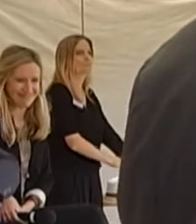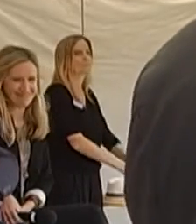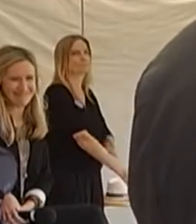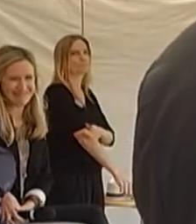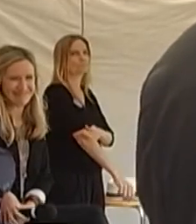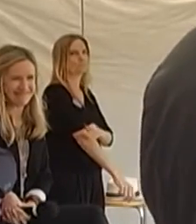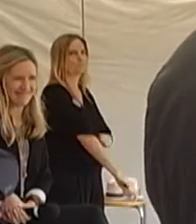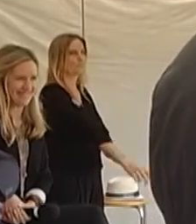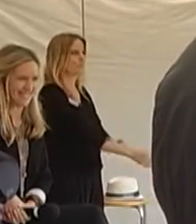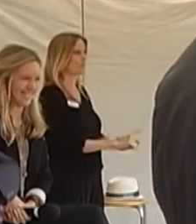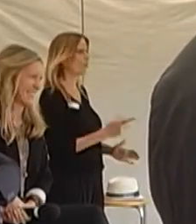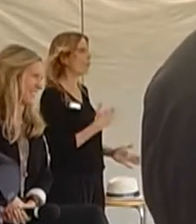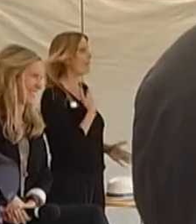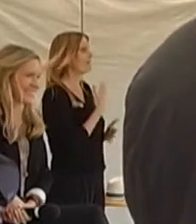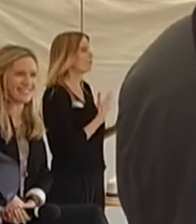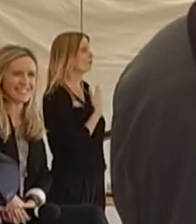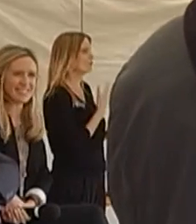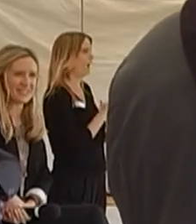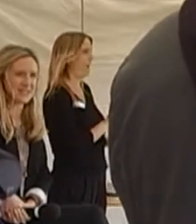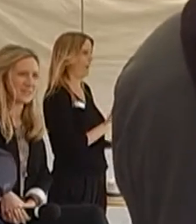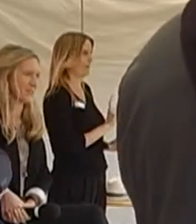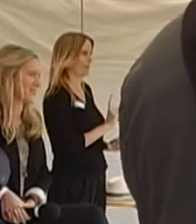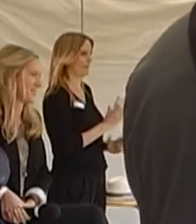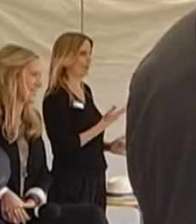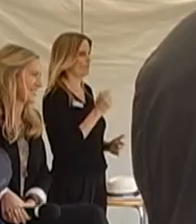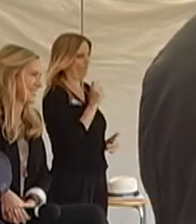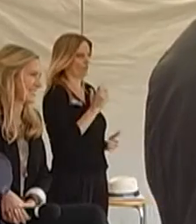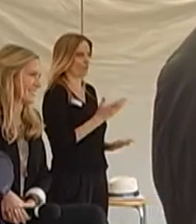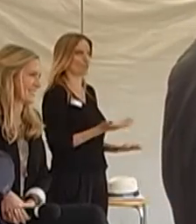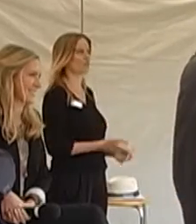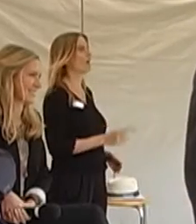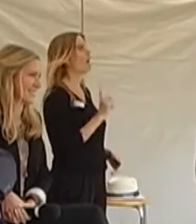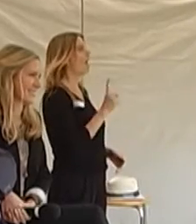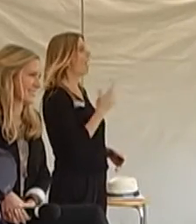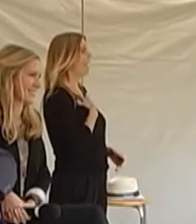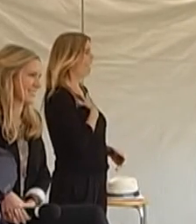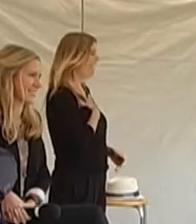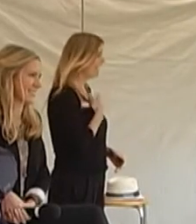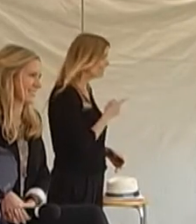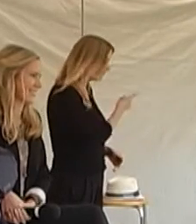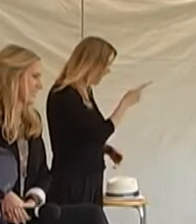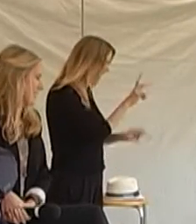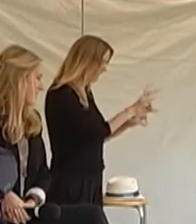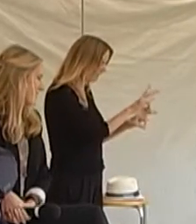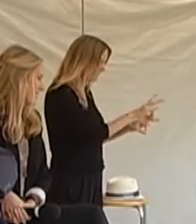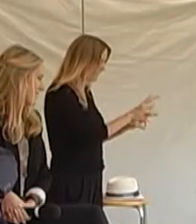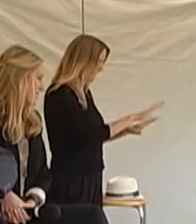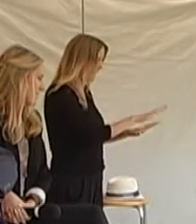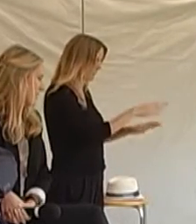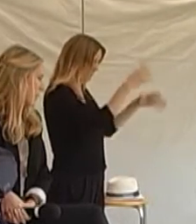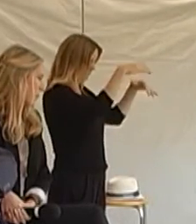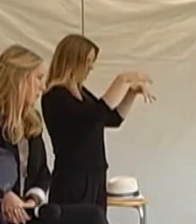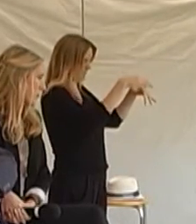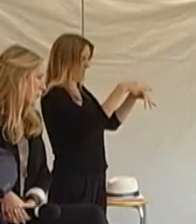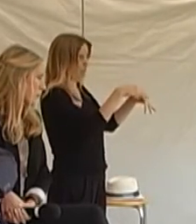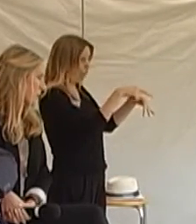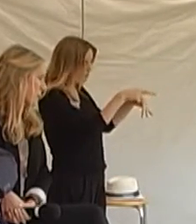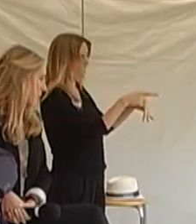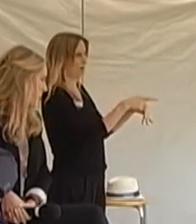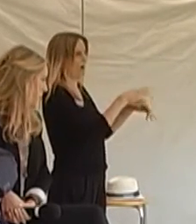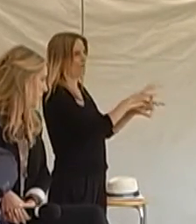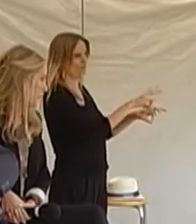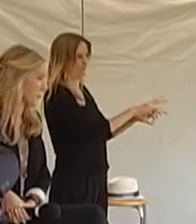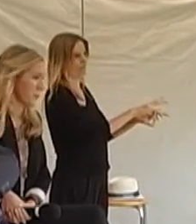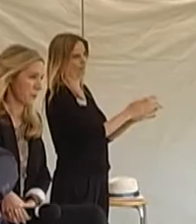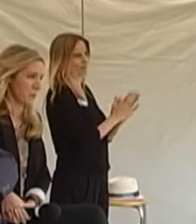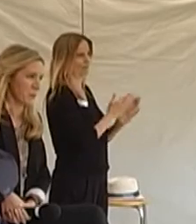there. Yeah. A very unemotional Scandinavian response. By the way, thank you everyone for sticking around in spite of this. So